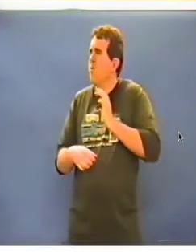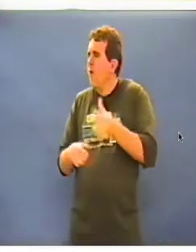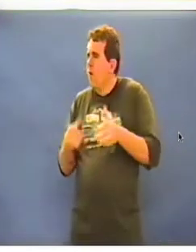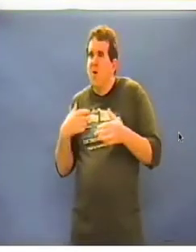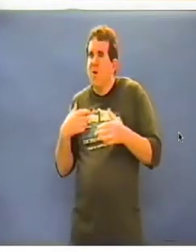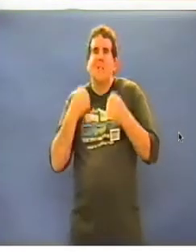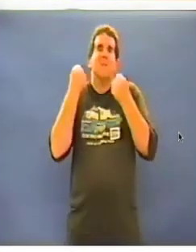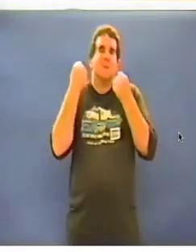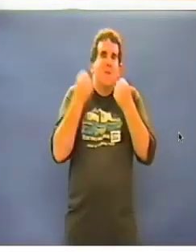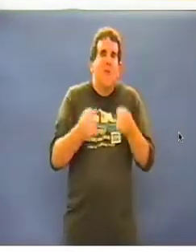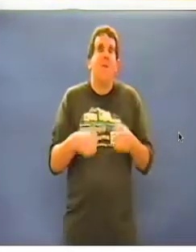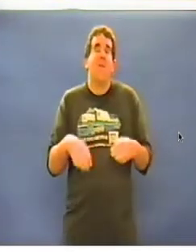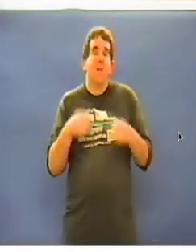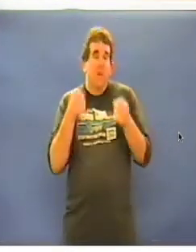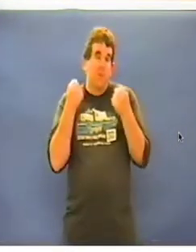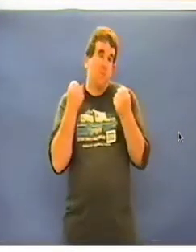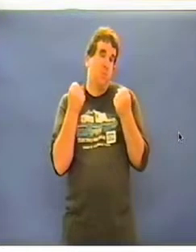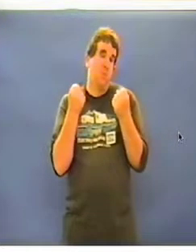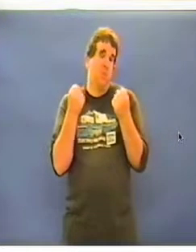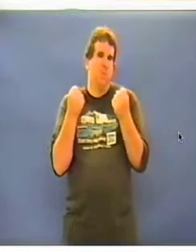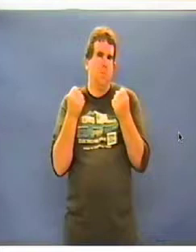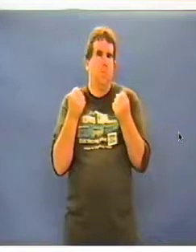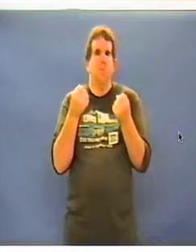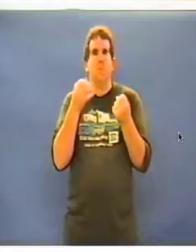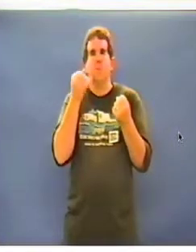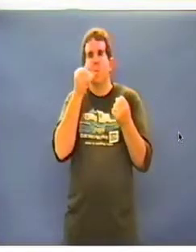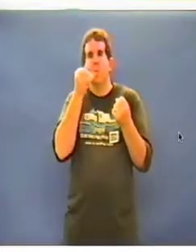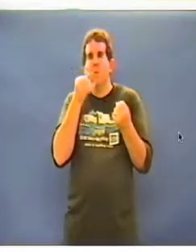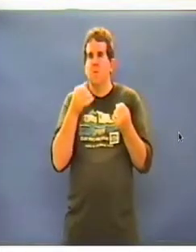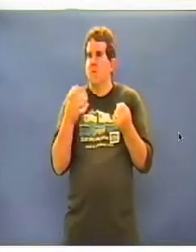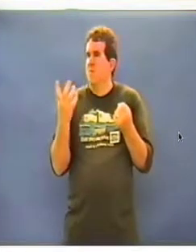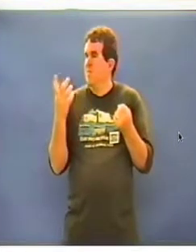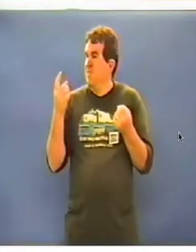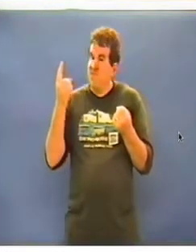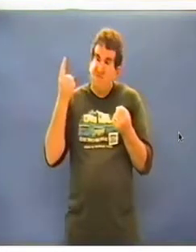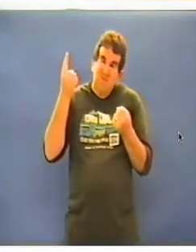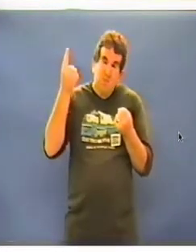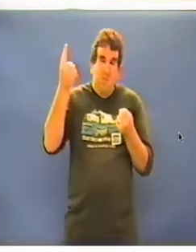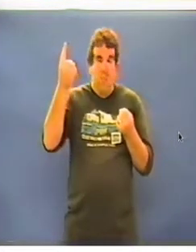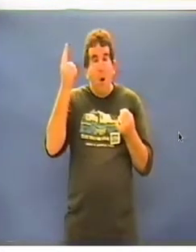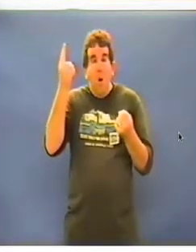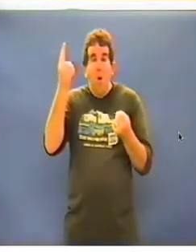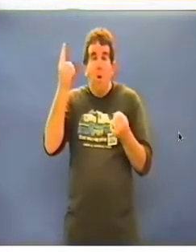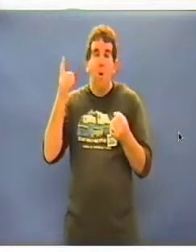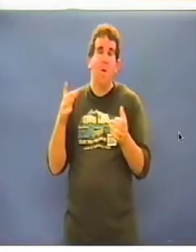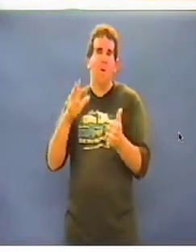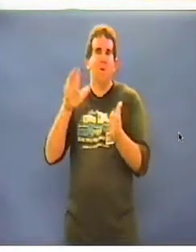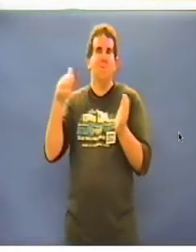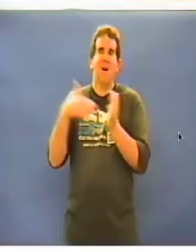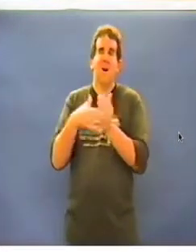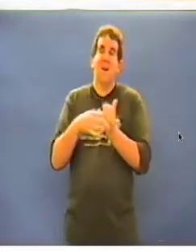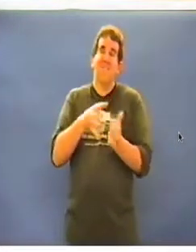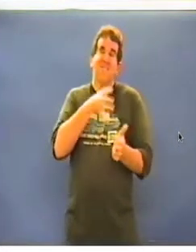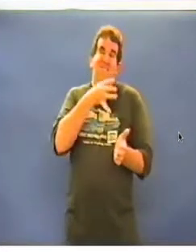and park the car, stay the night. So we're driving that direction,